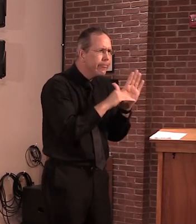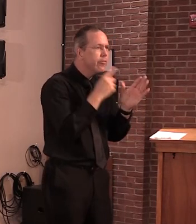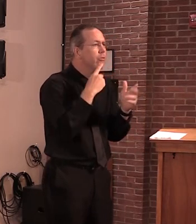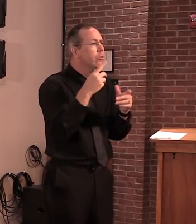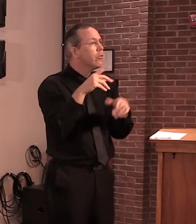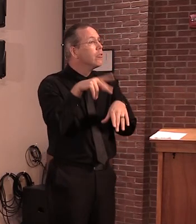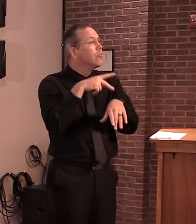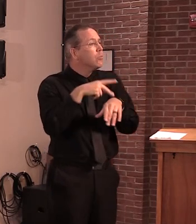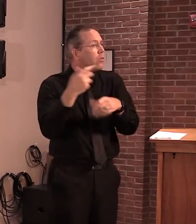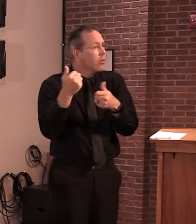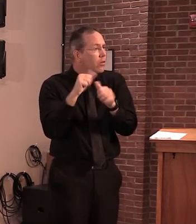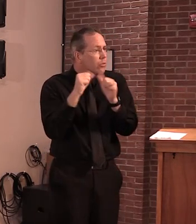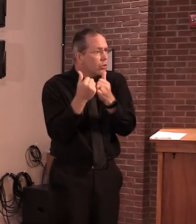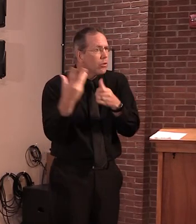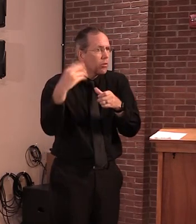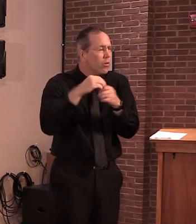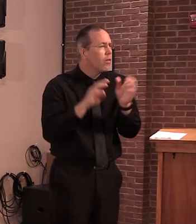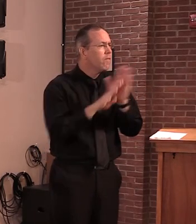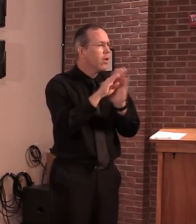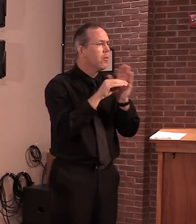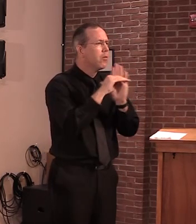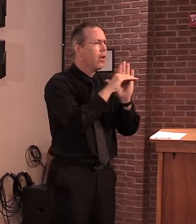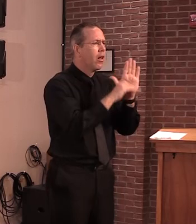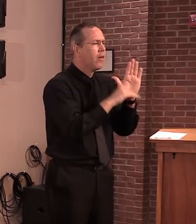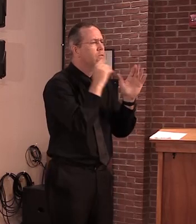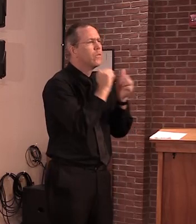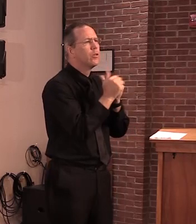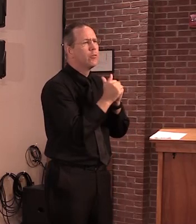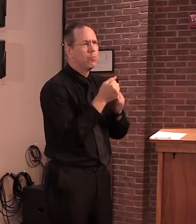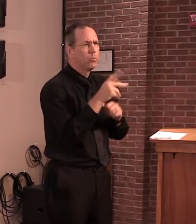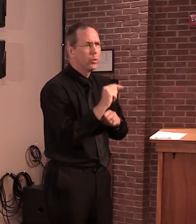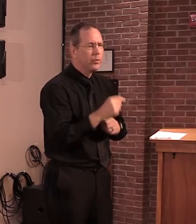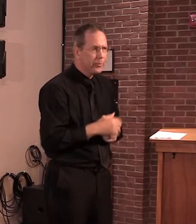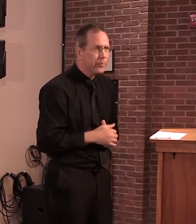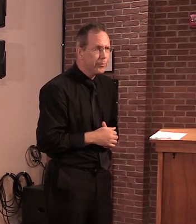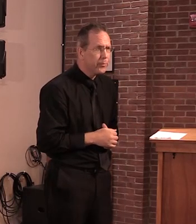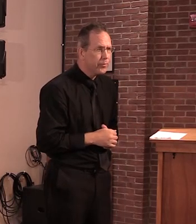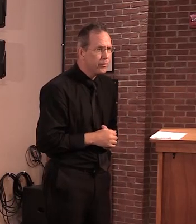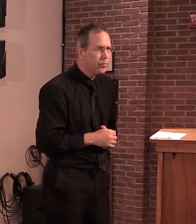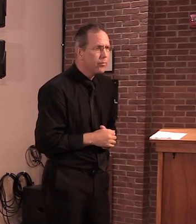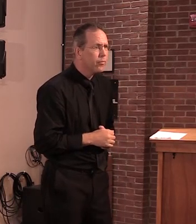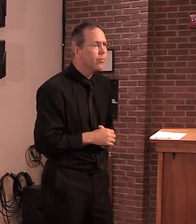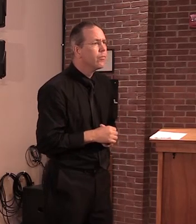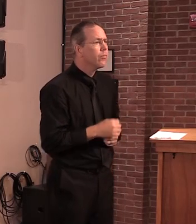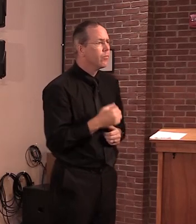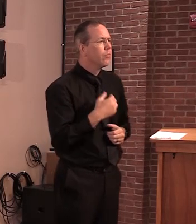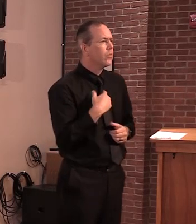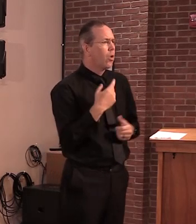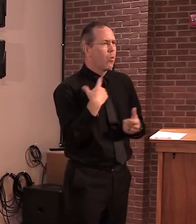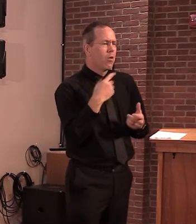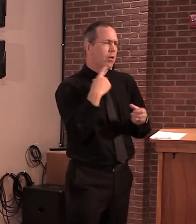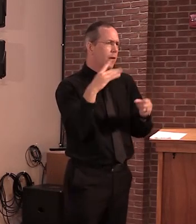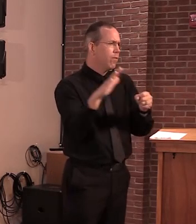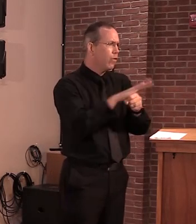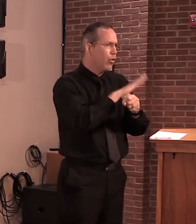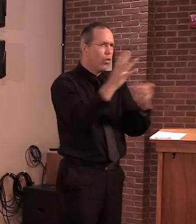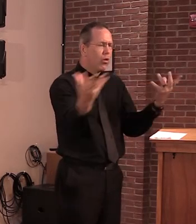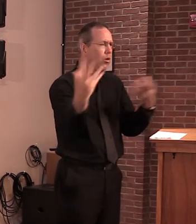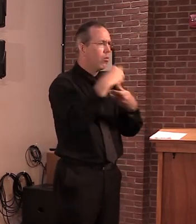implementing the regulation. So I think it would be a very coherent approach to providing some guidance on the subject.